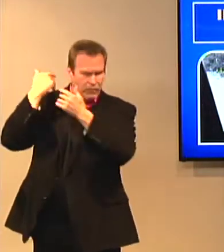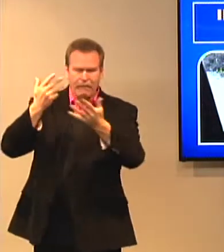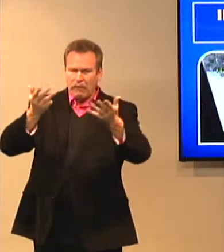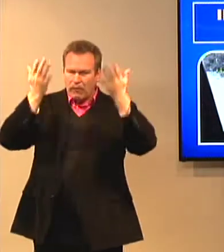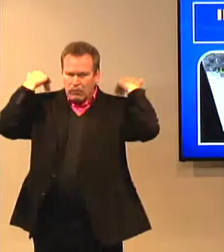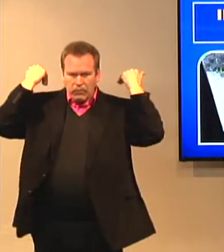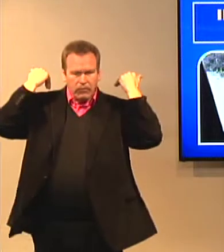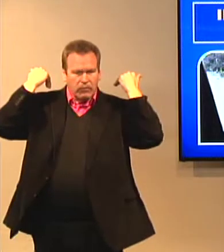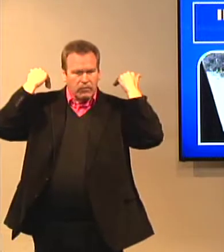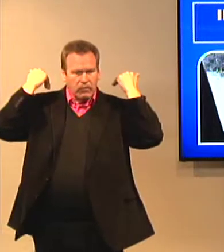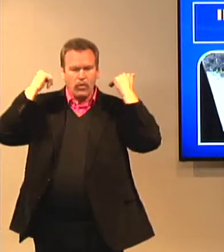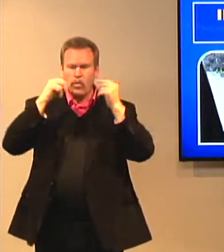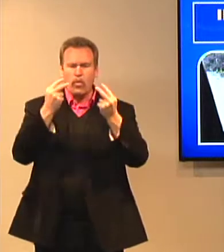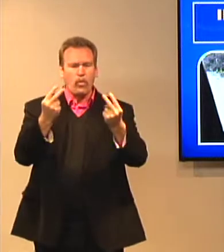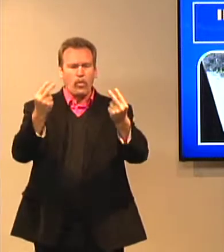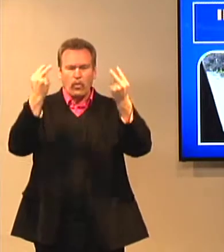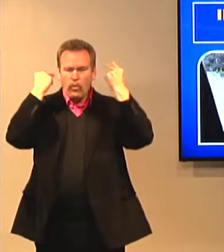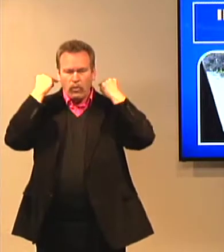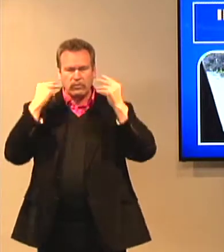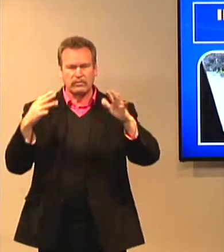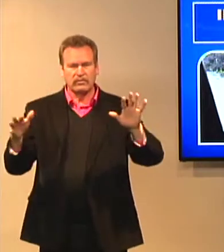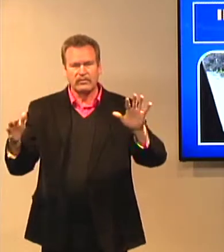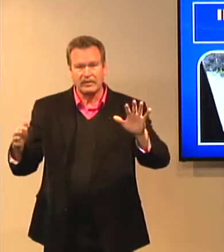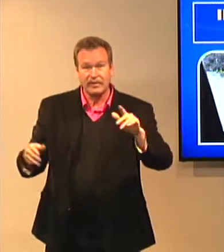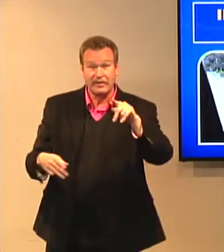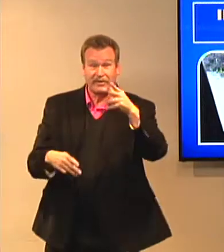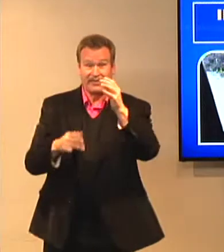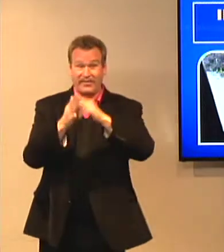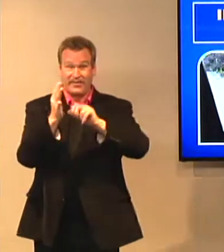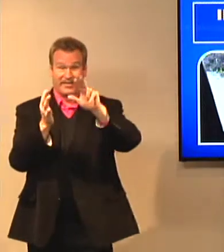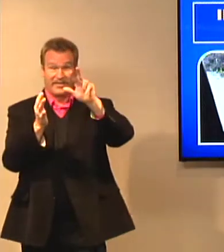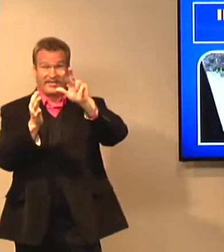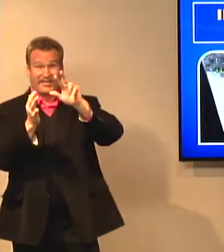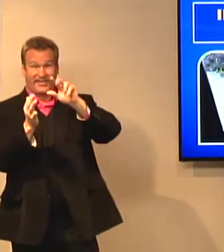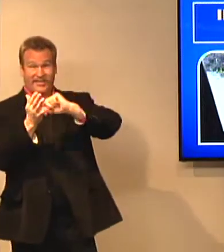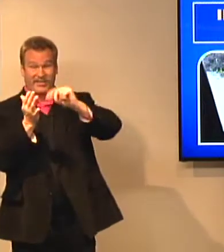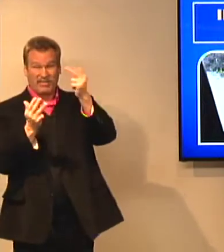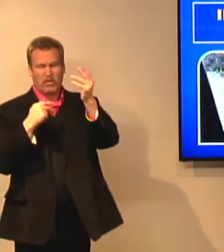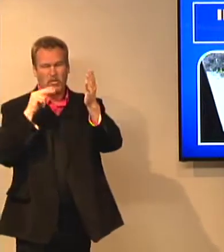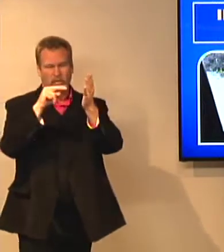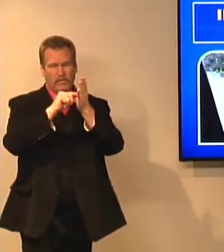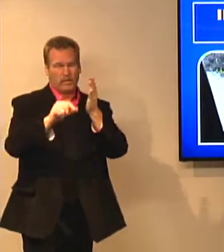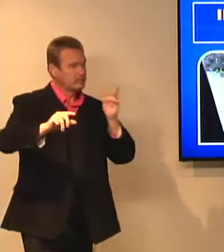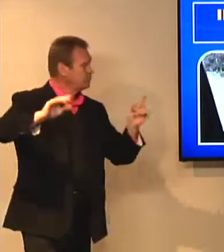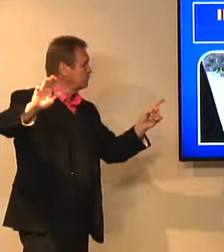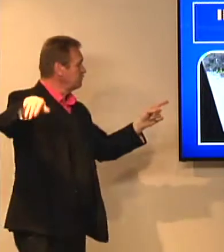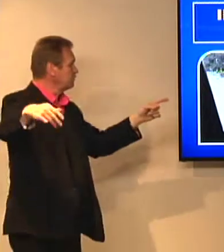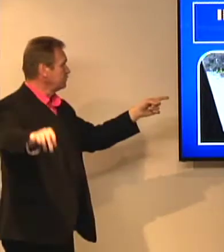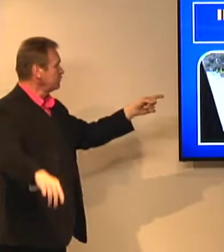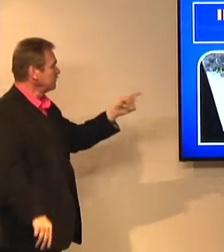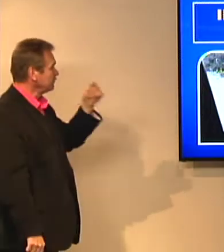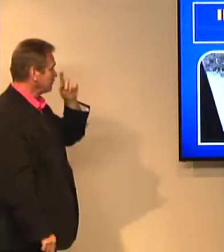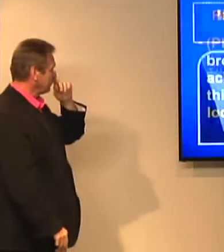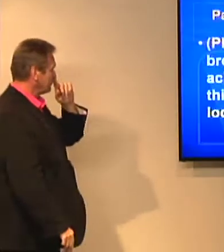back. All of that is in the past. In Philippians chapter 3, verse 13, we'll see